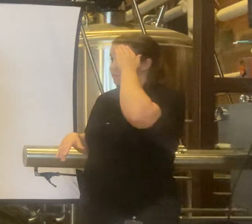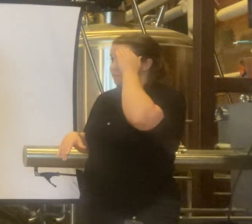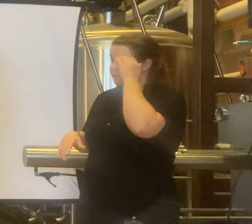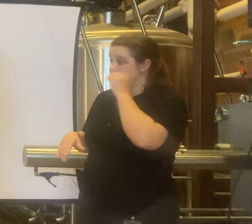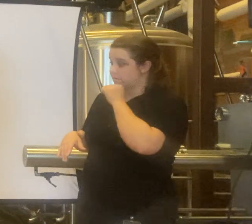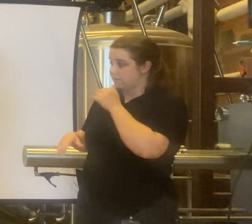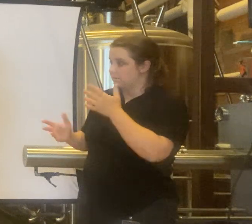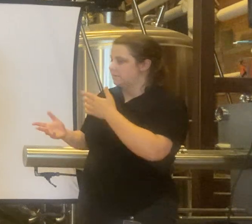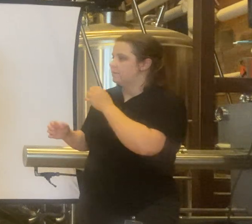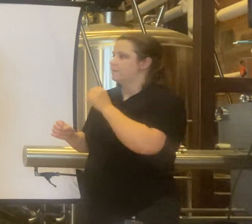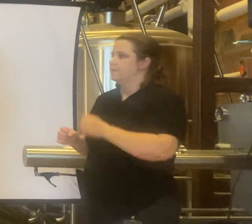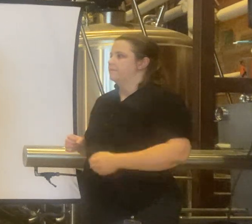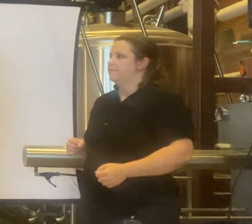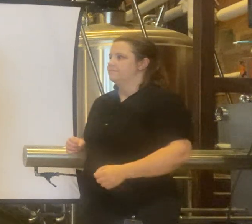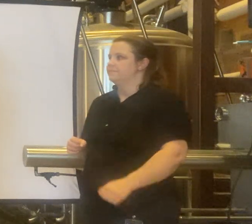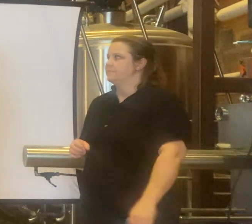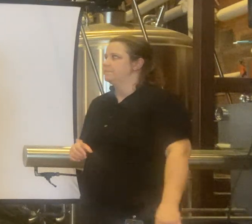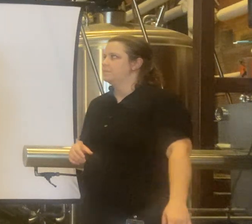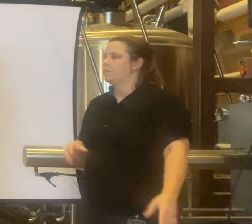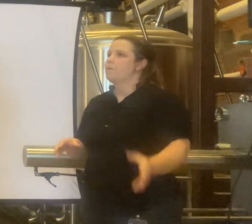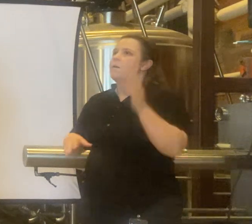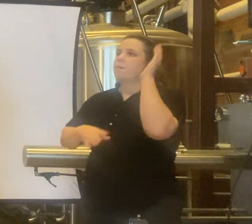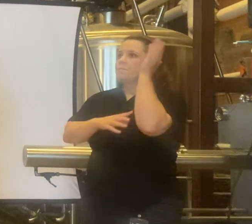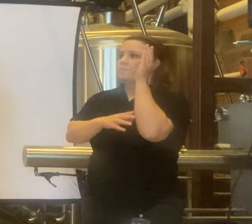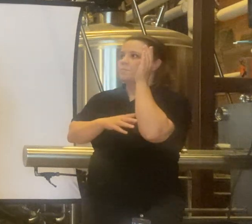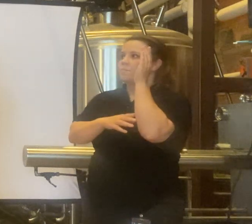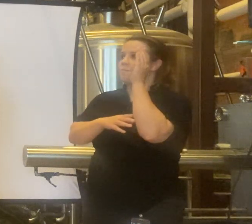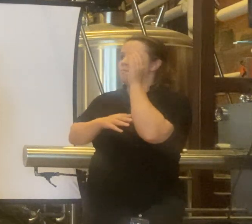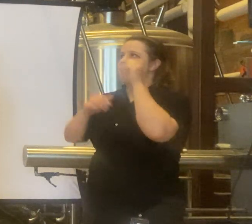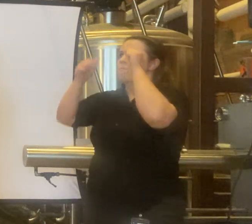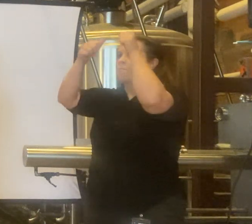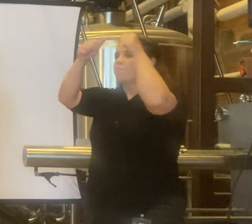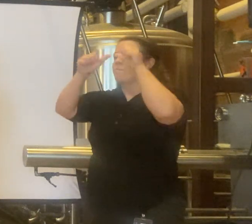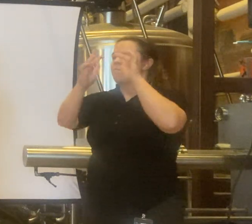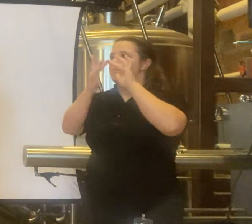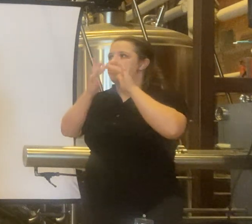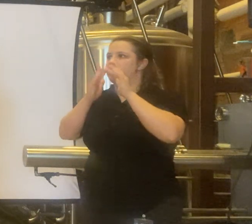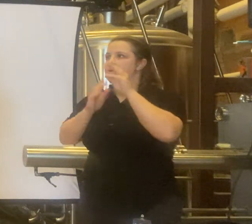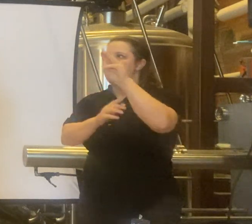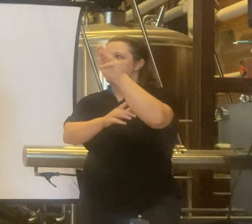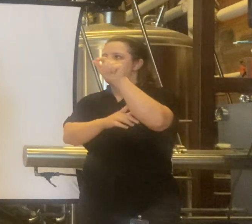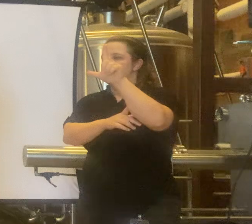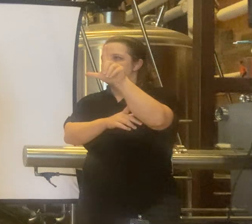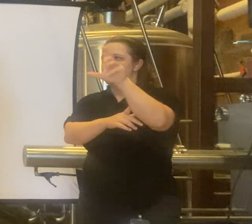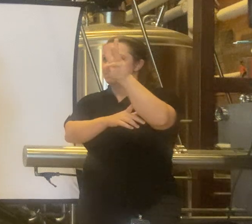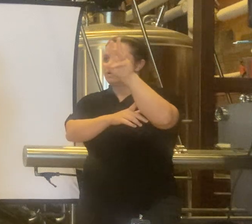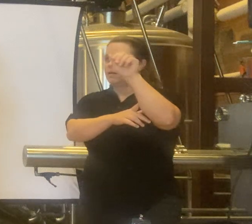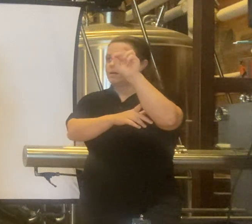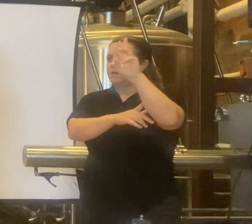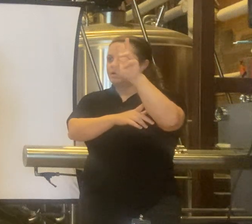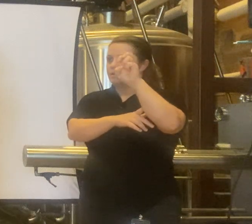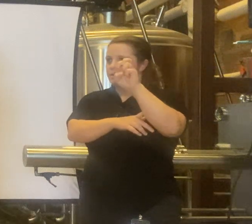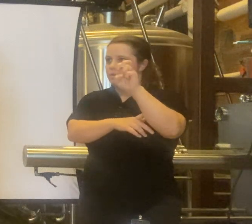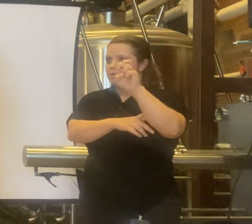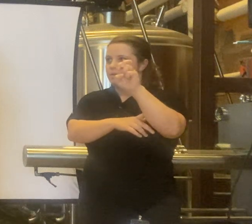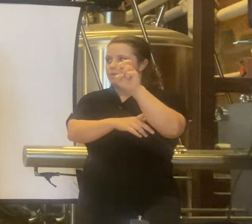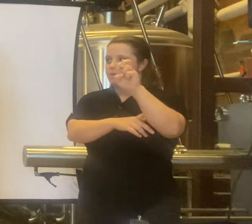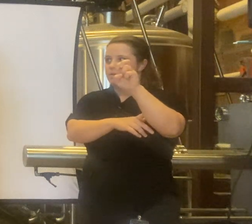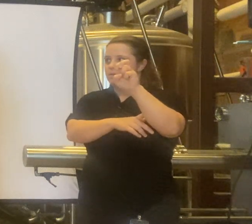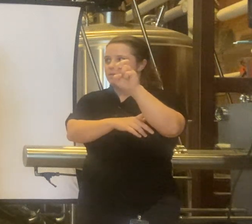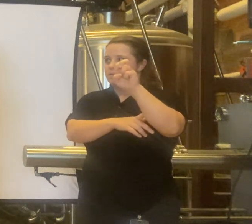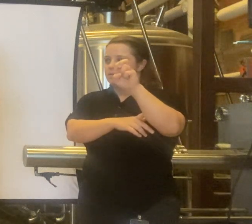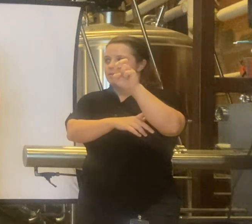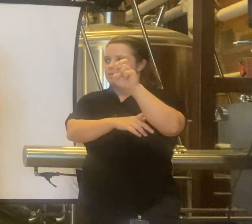Thank you. So the presentation will be posted on my website. It's called Malware Archaeology. Malware,